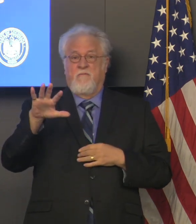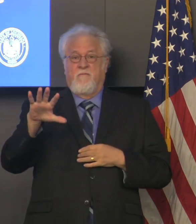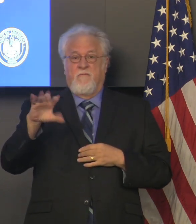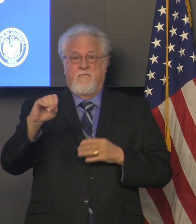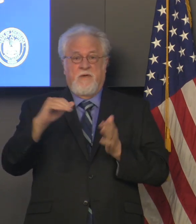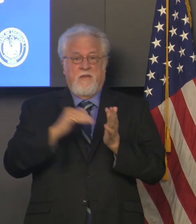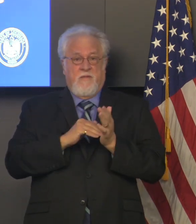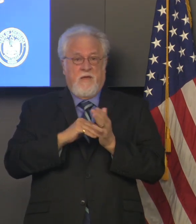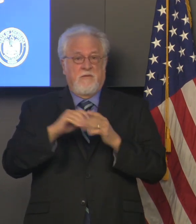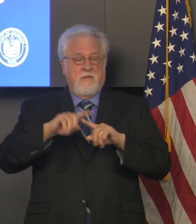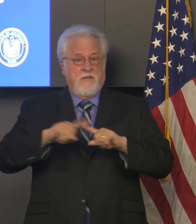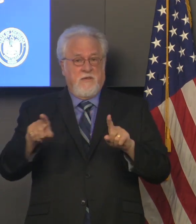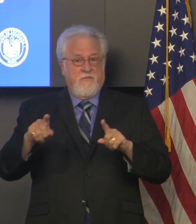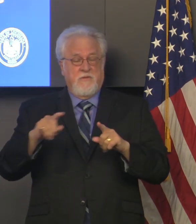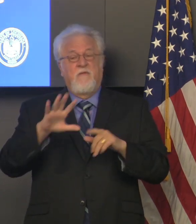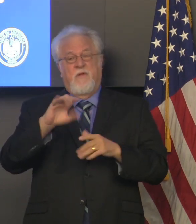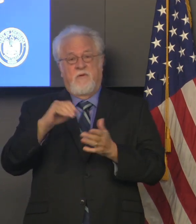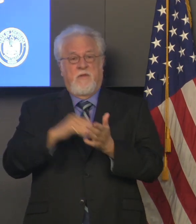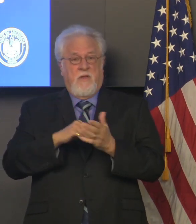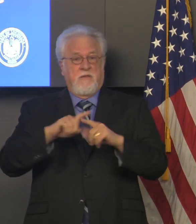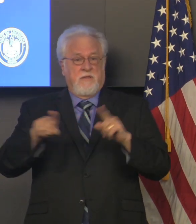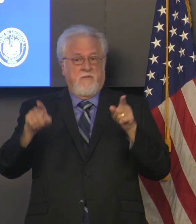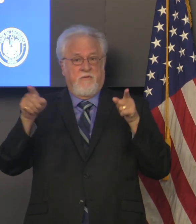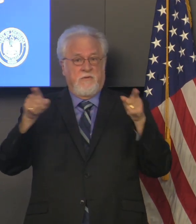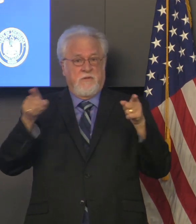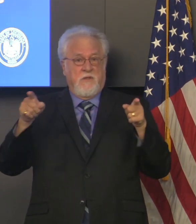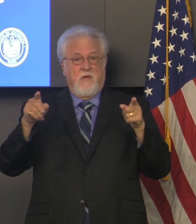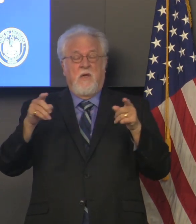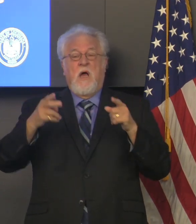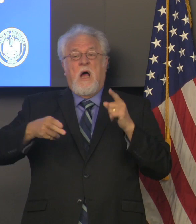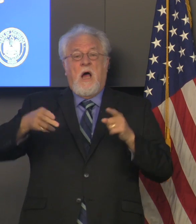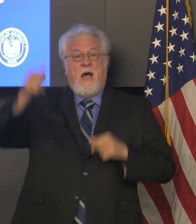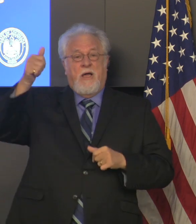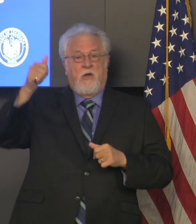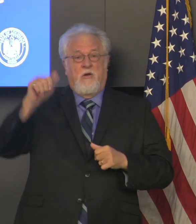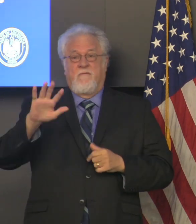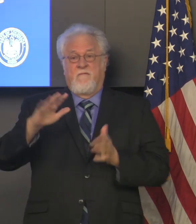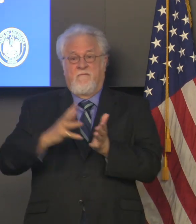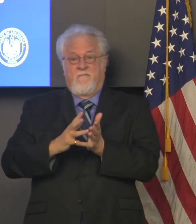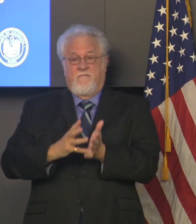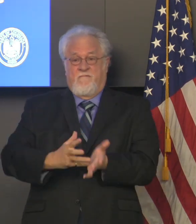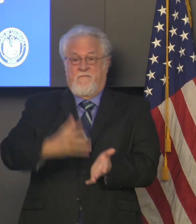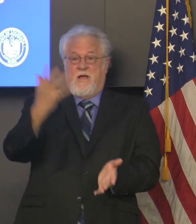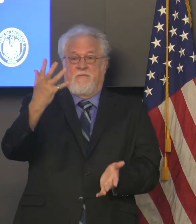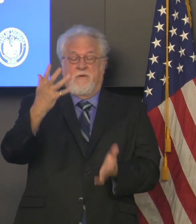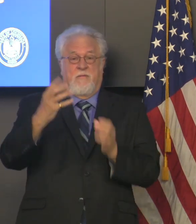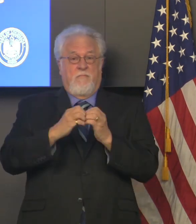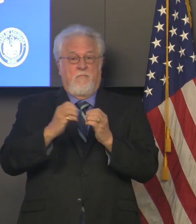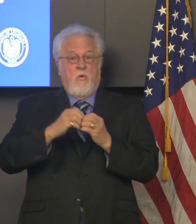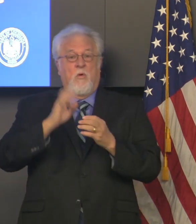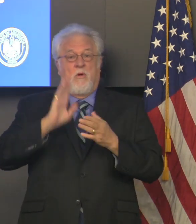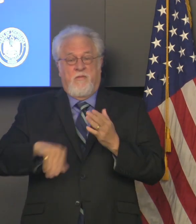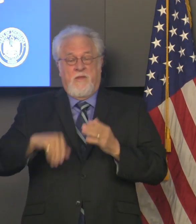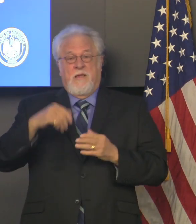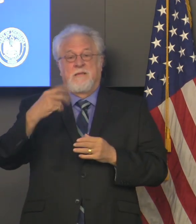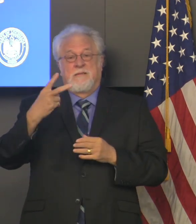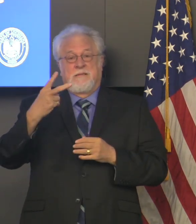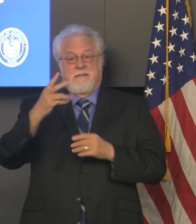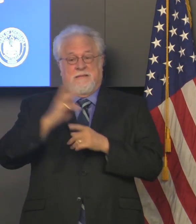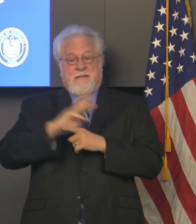50,000 difference. The difference is 50,000. That is much higher. That is 5 times higher than it was about 6 weeks